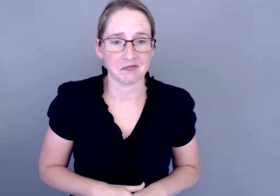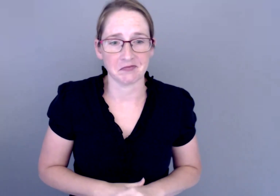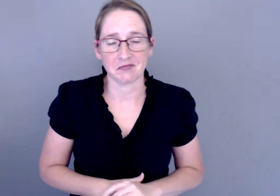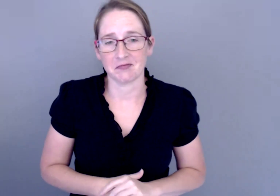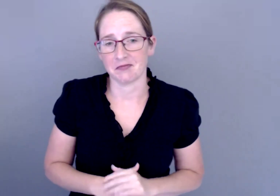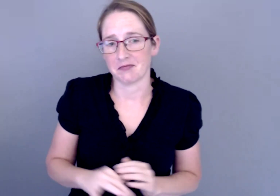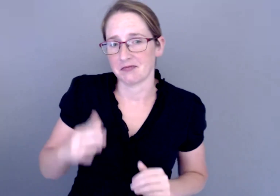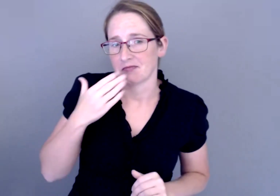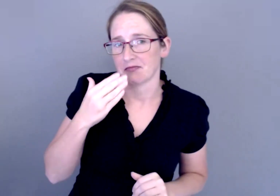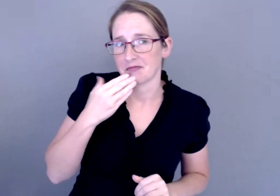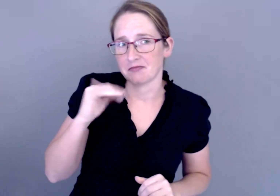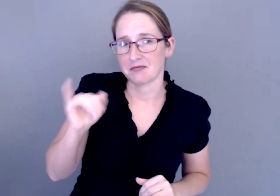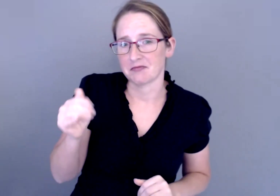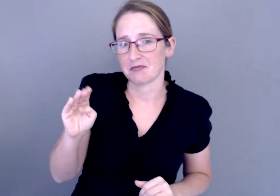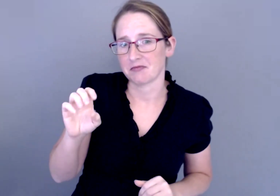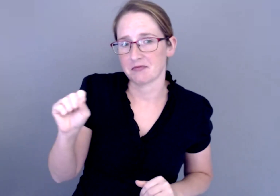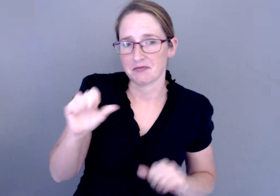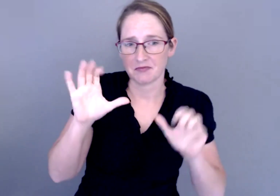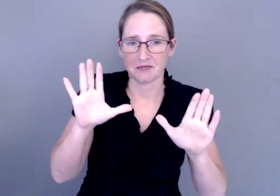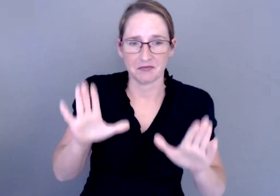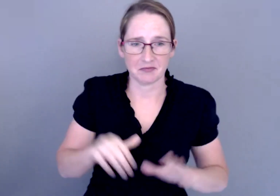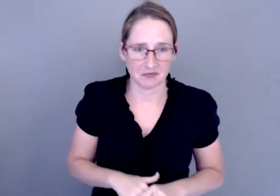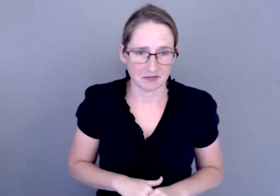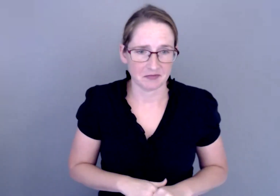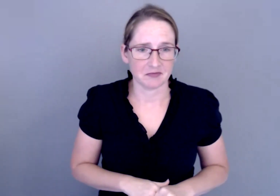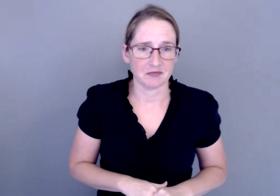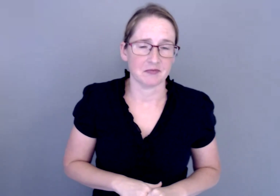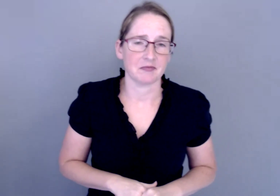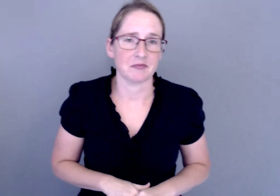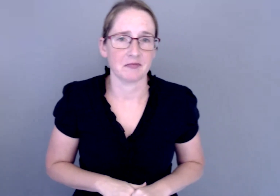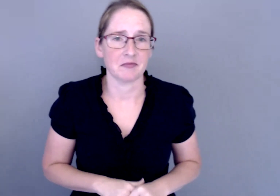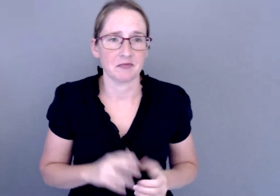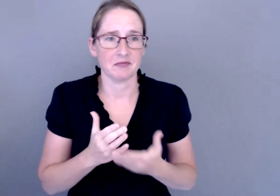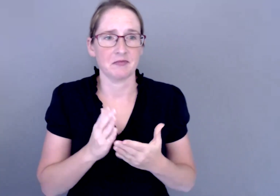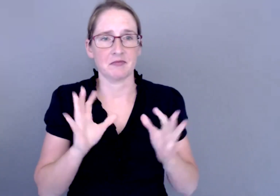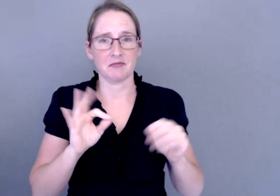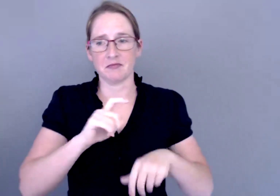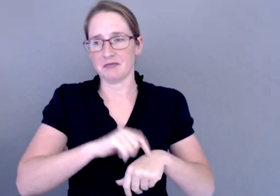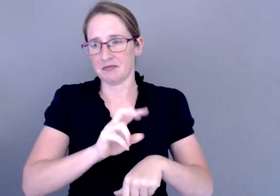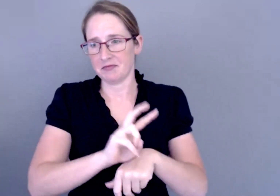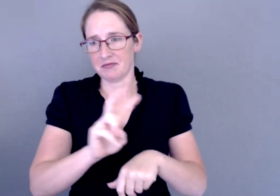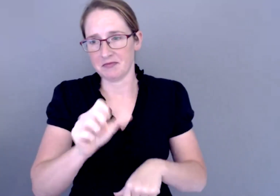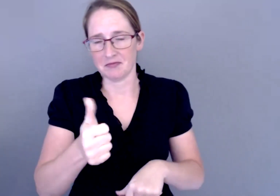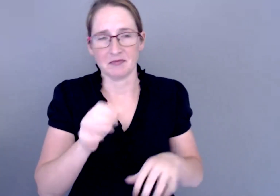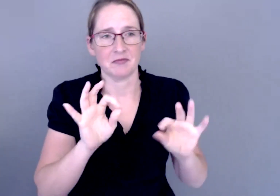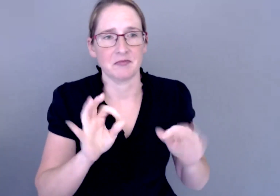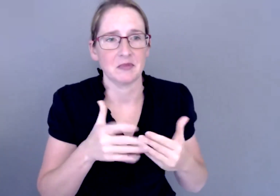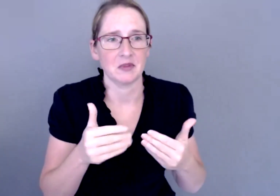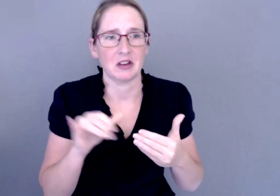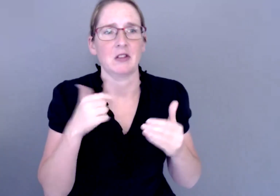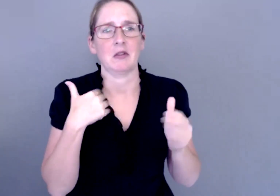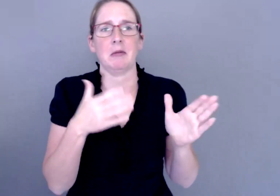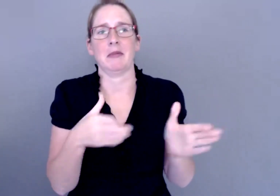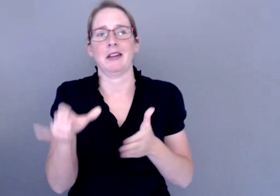thank you, James. Wonderful. Look at that. We're right on time, right at 2:10. Almost like we planned it that